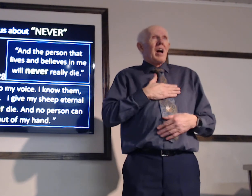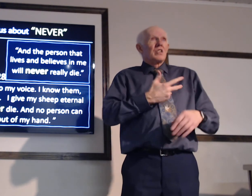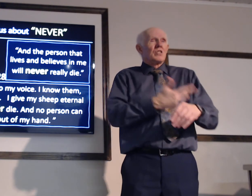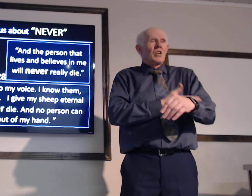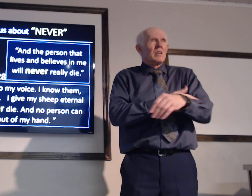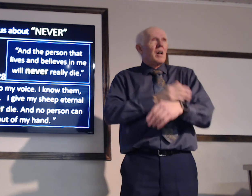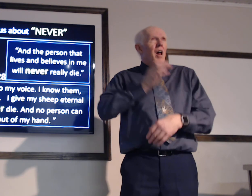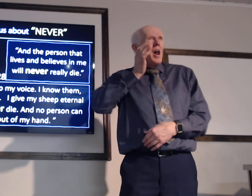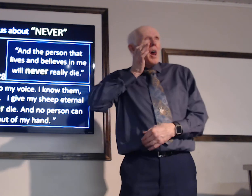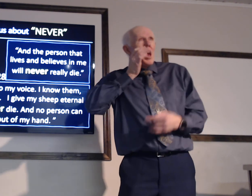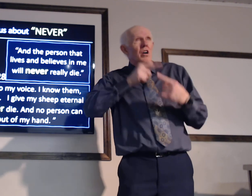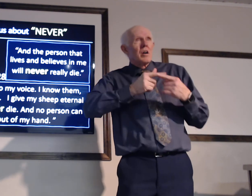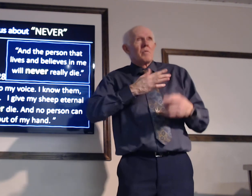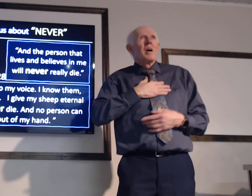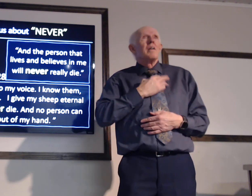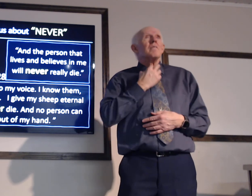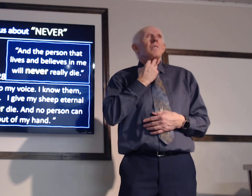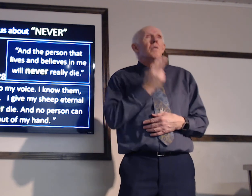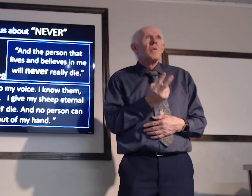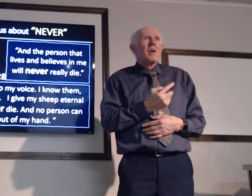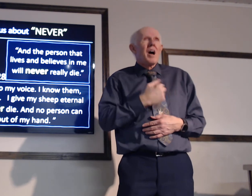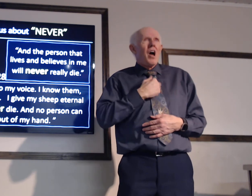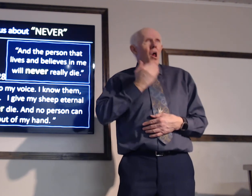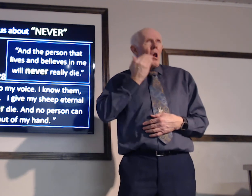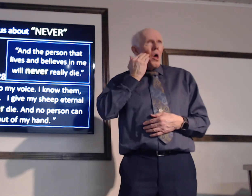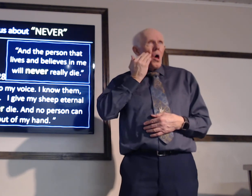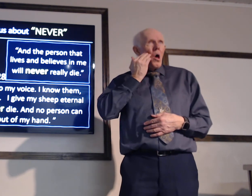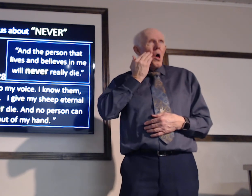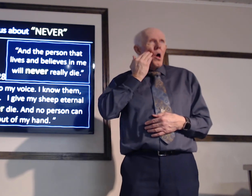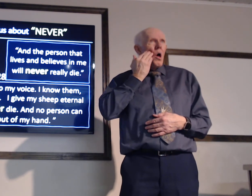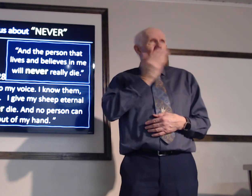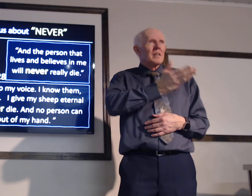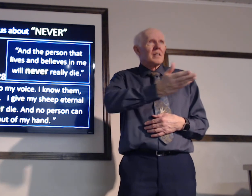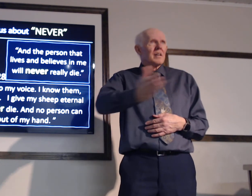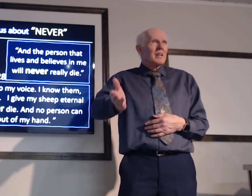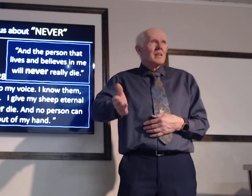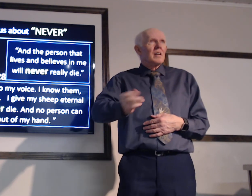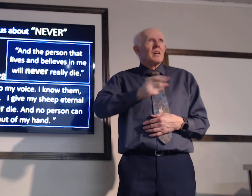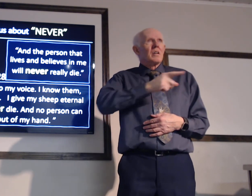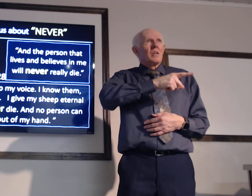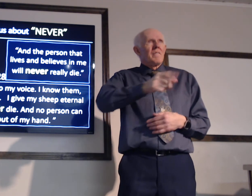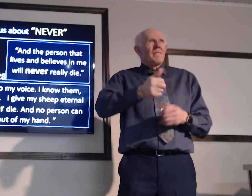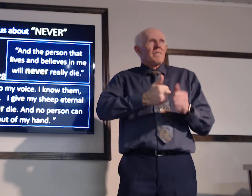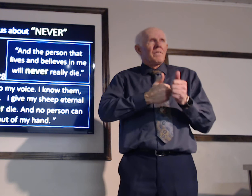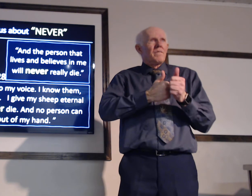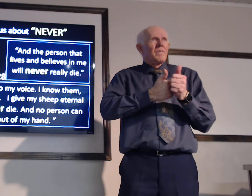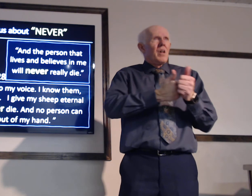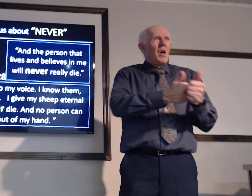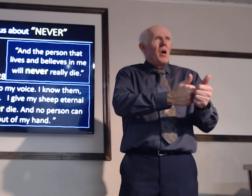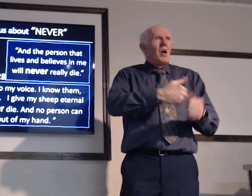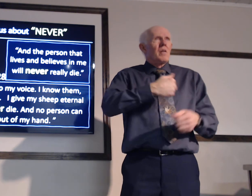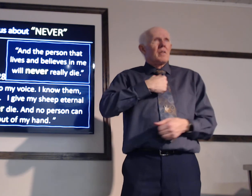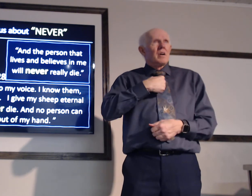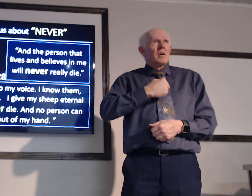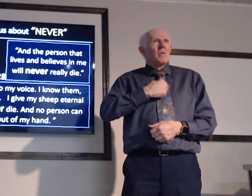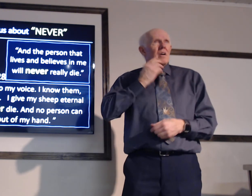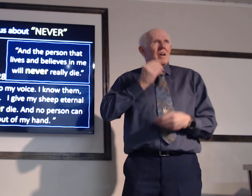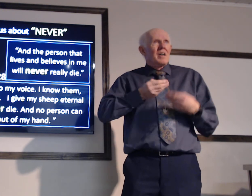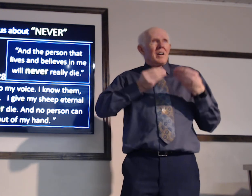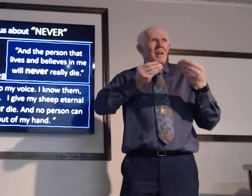My sheep listen to my voice. I know them, and they follow me. I